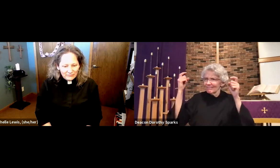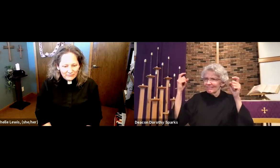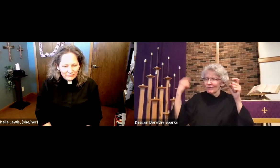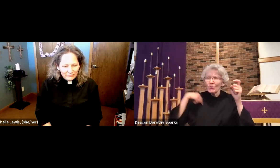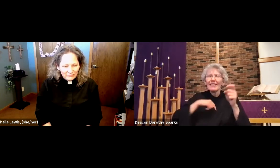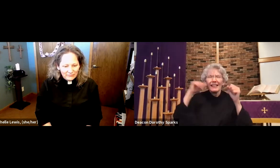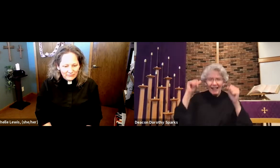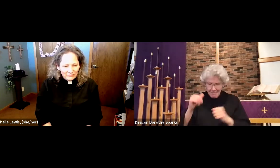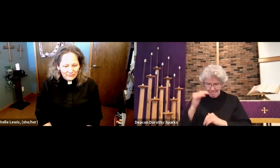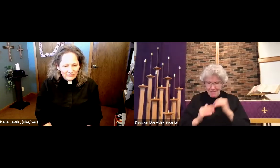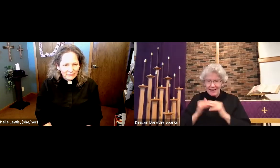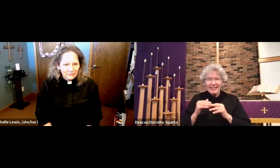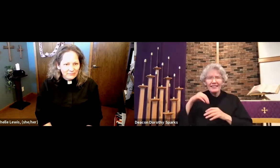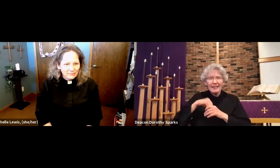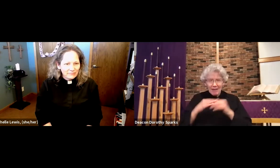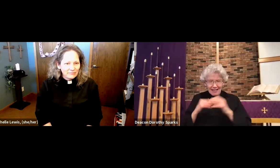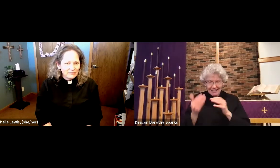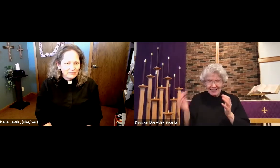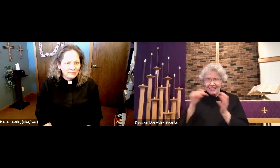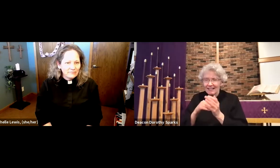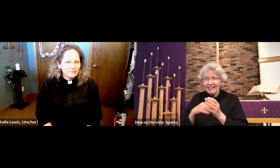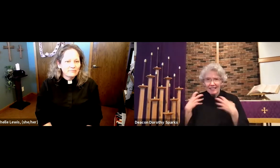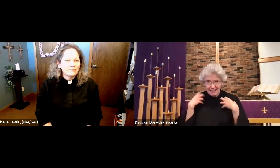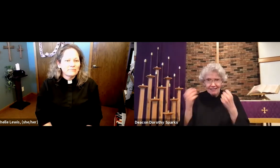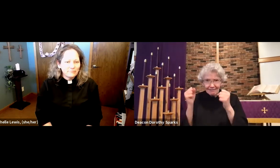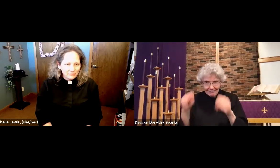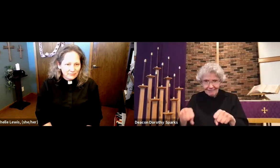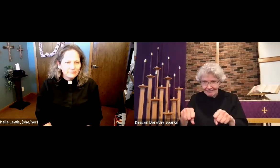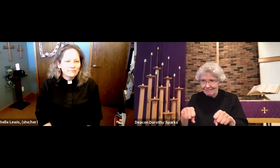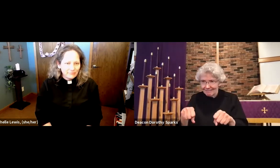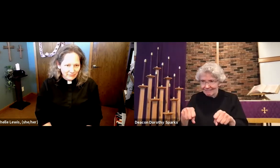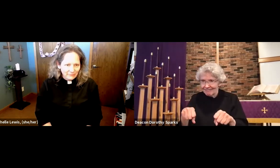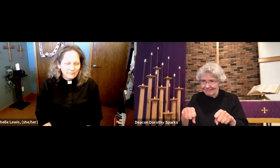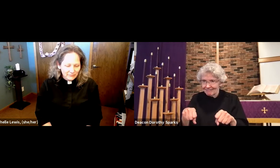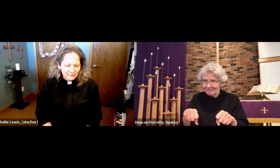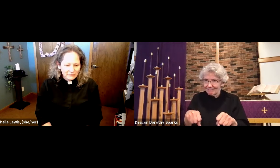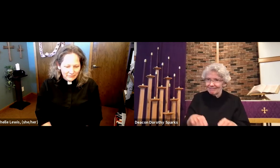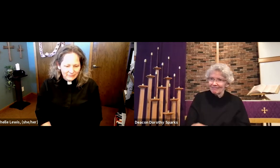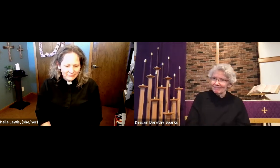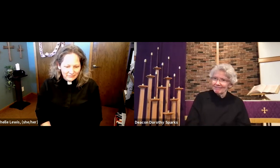for the purpose of healing and restoring individuals and communities.